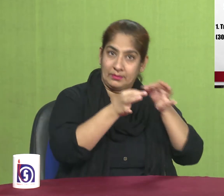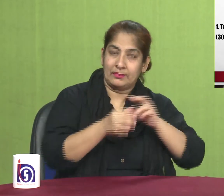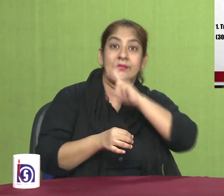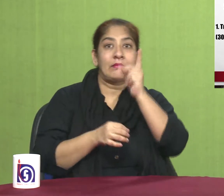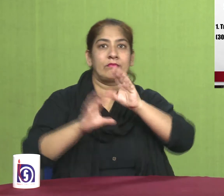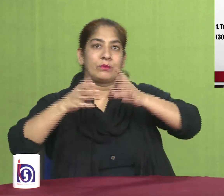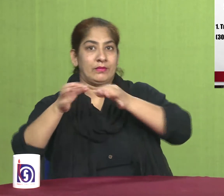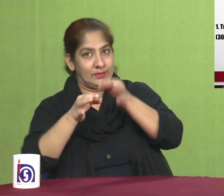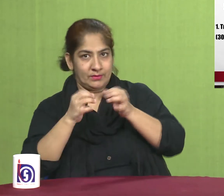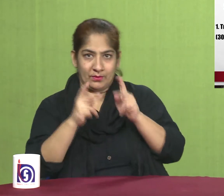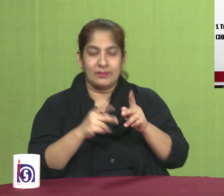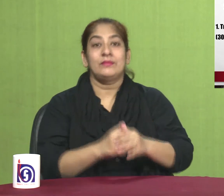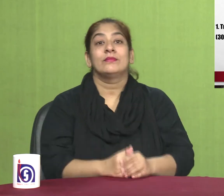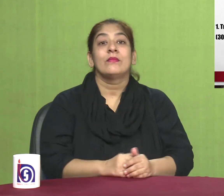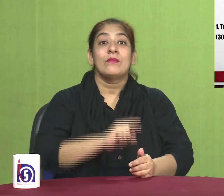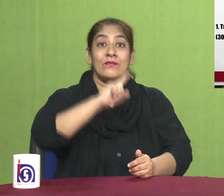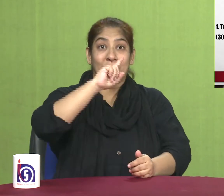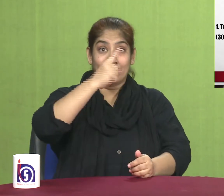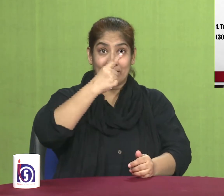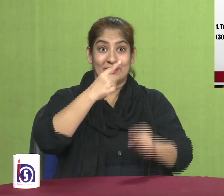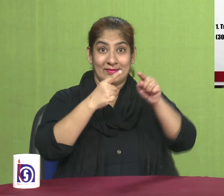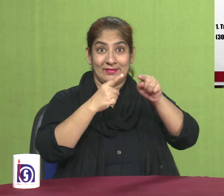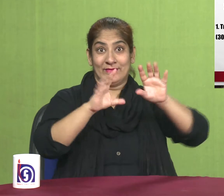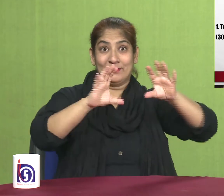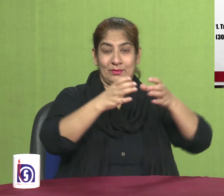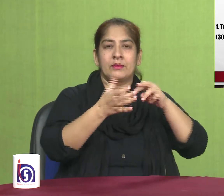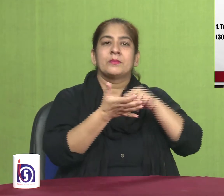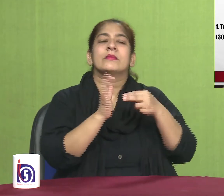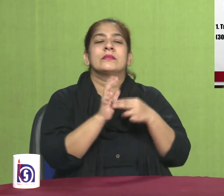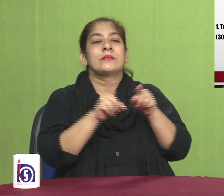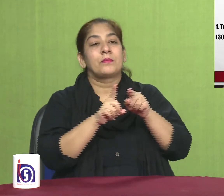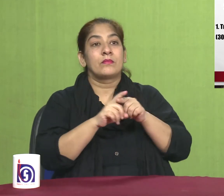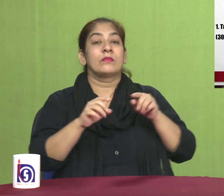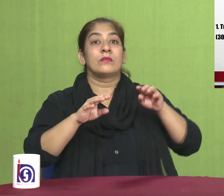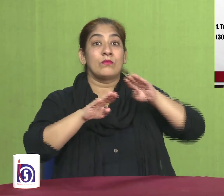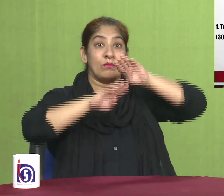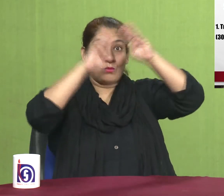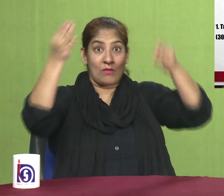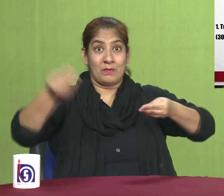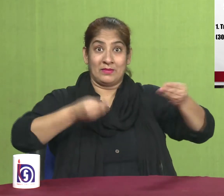types. On the screen you can see the two different types. The first one is trade credit.